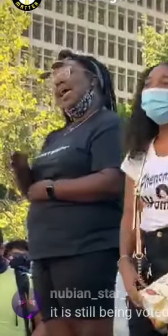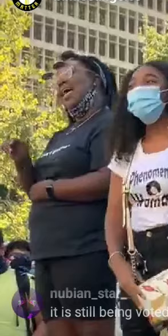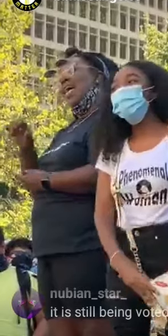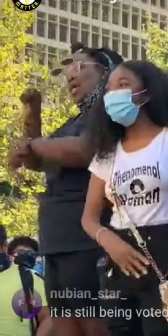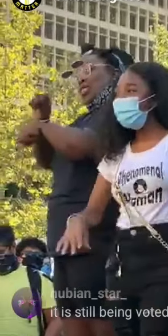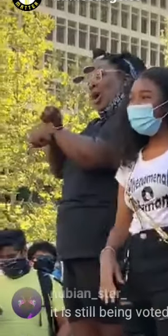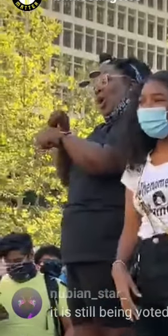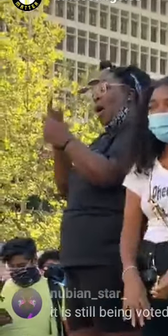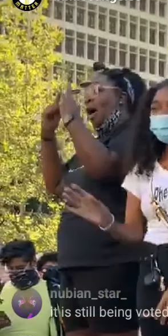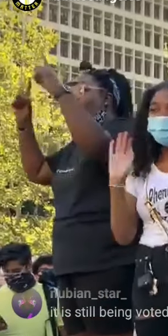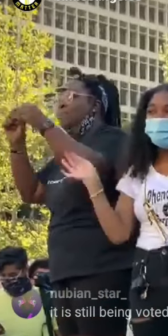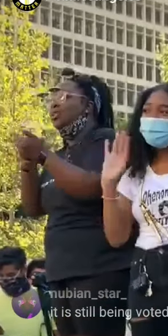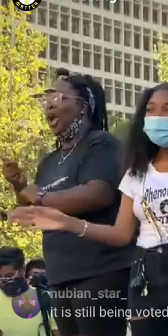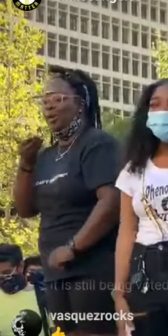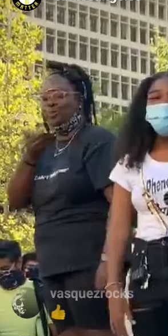Kalia.